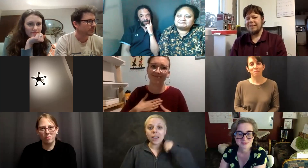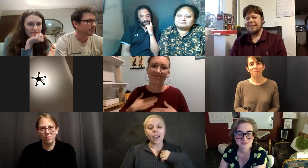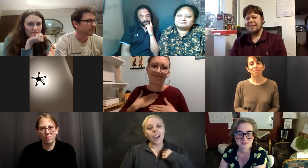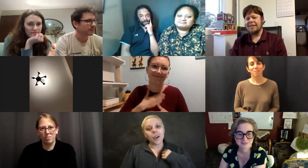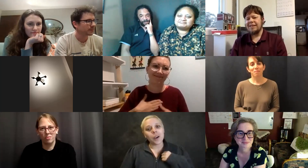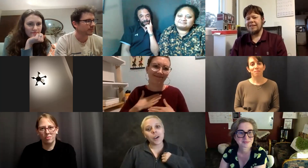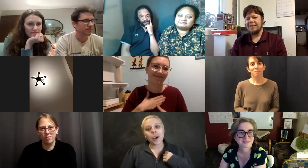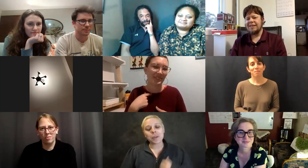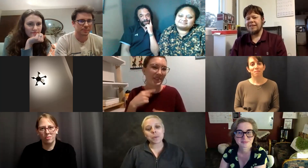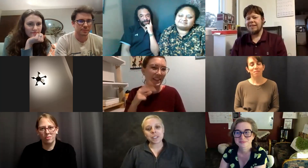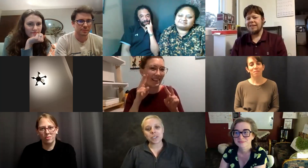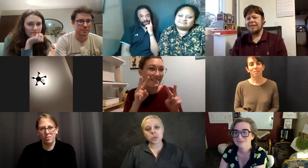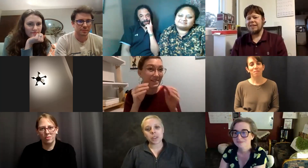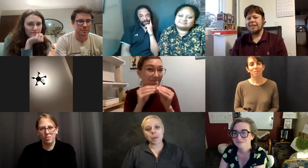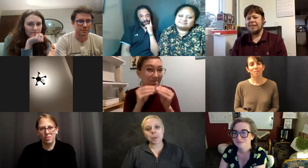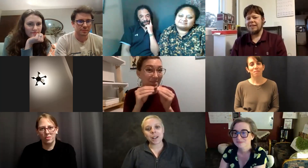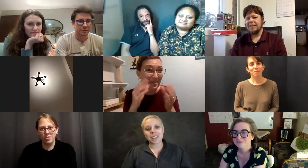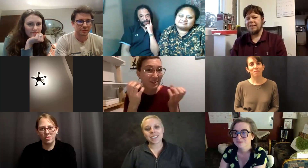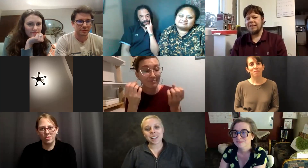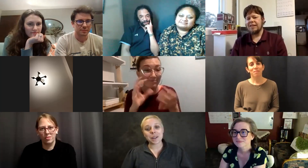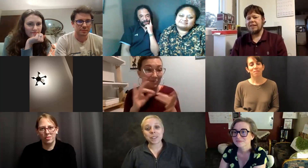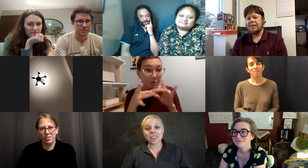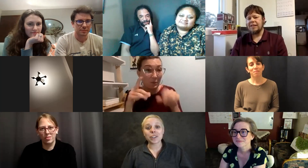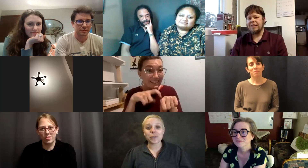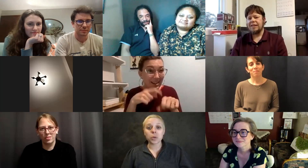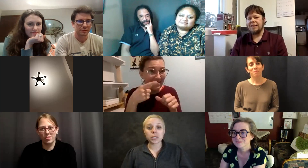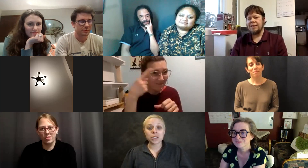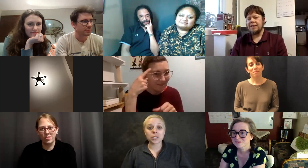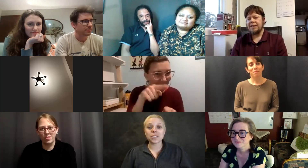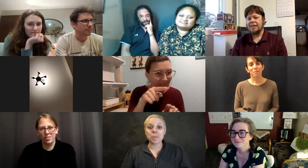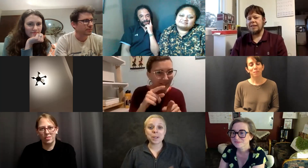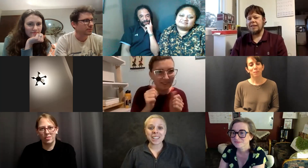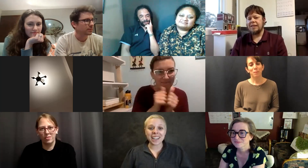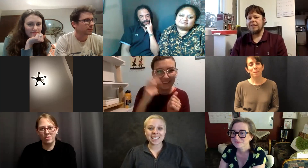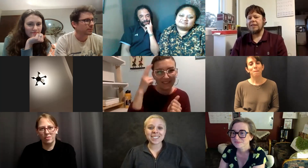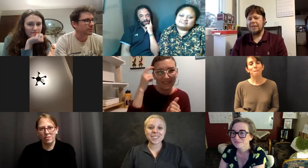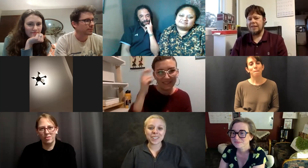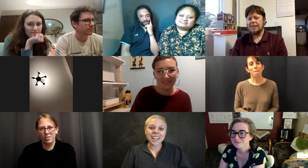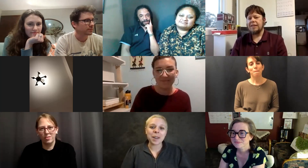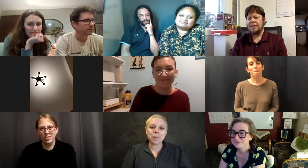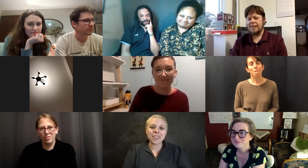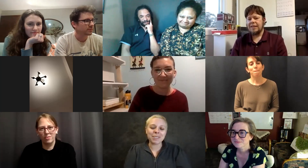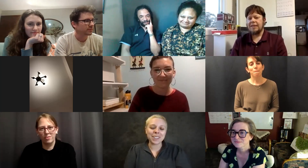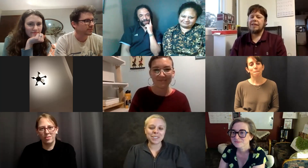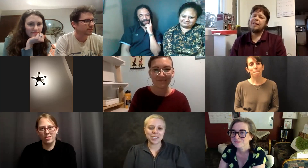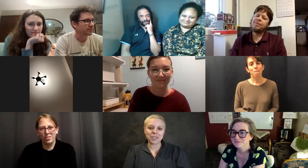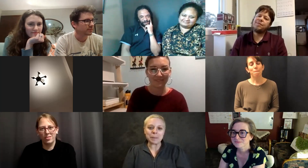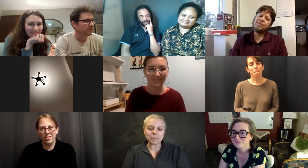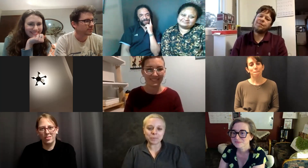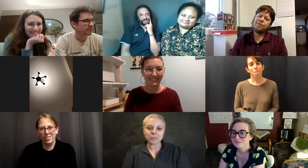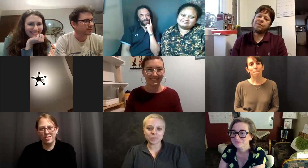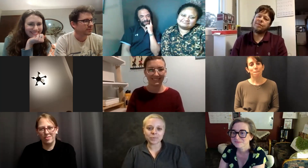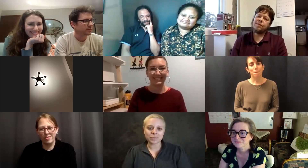5-month-old. I really enjoy that process, and I really look forward to more signing story time with you in